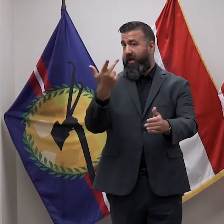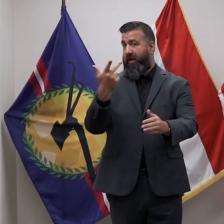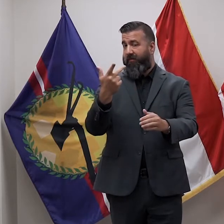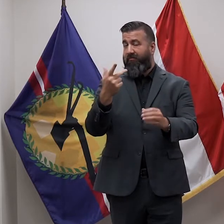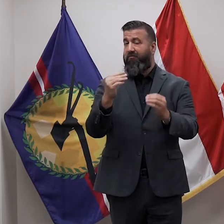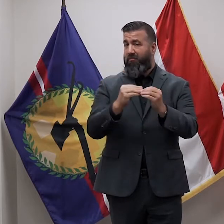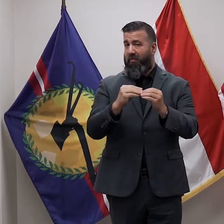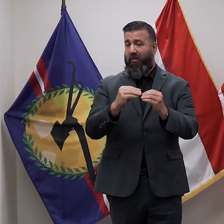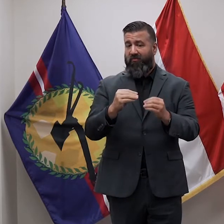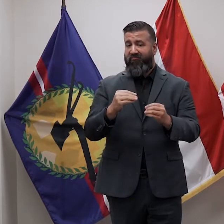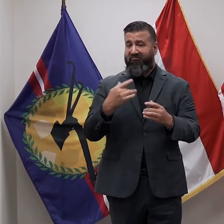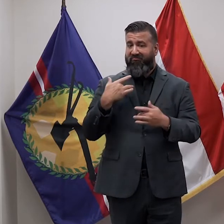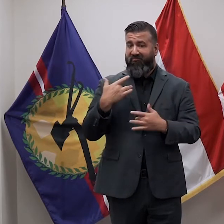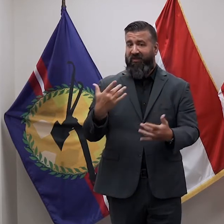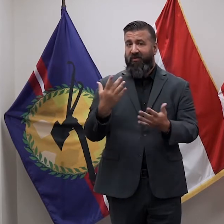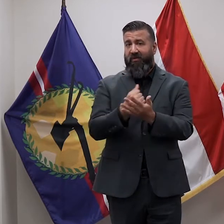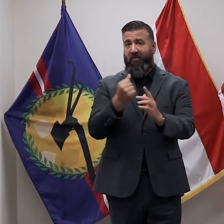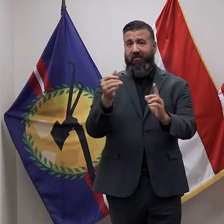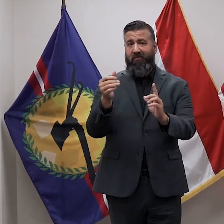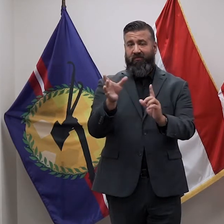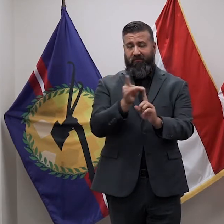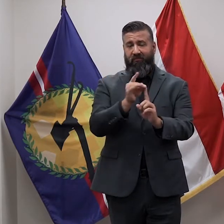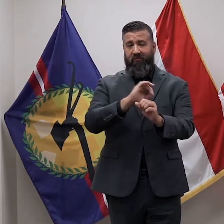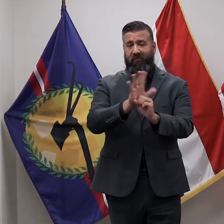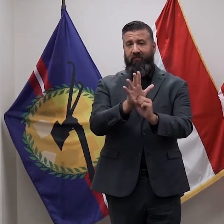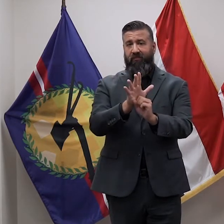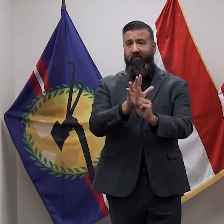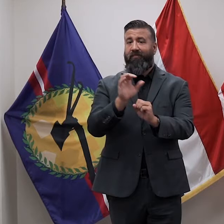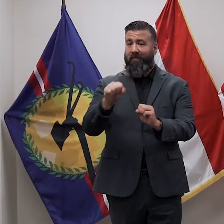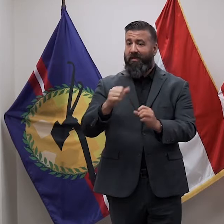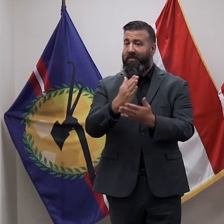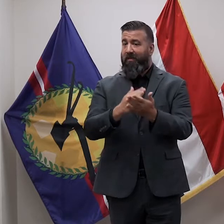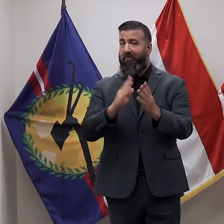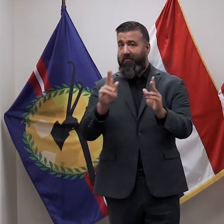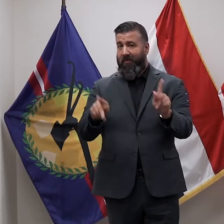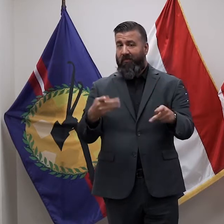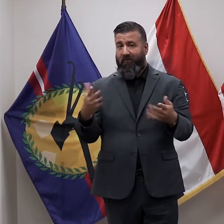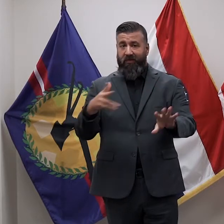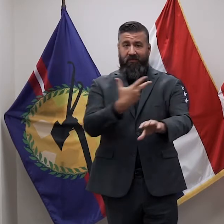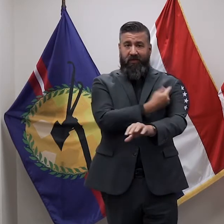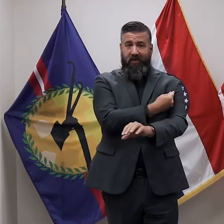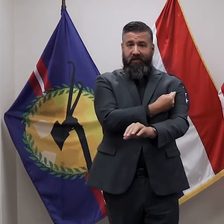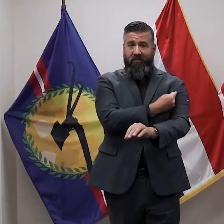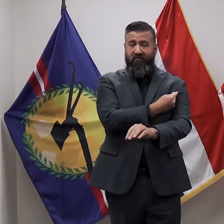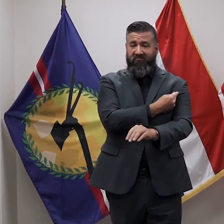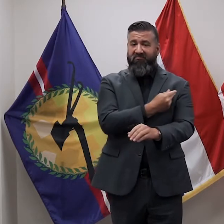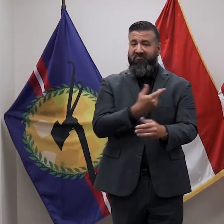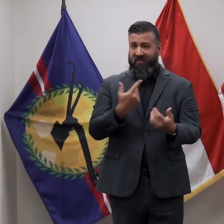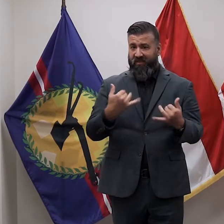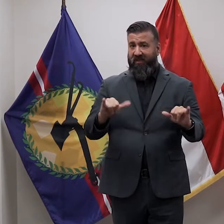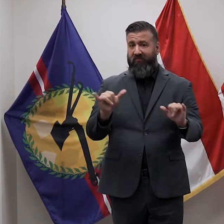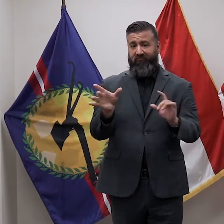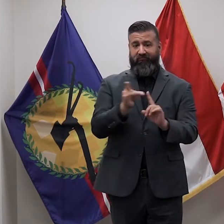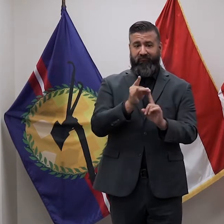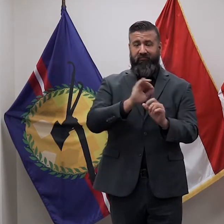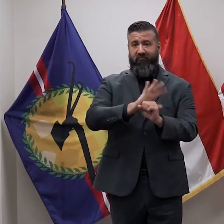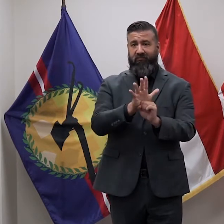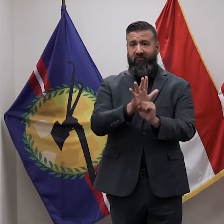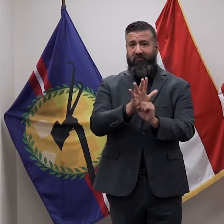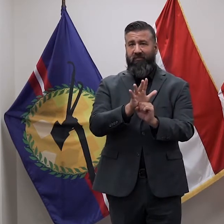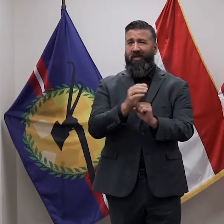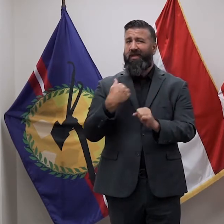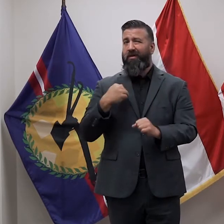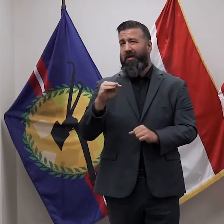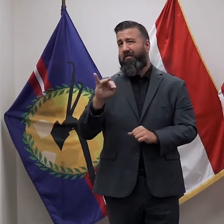you are unvaccinated. Yes, we have had some breakthrough cases among the vaccinated. Those are mild. They very rarely result in any